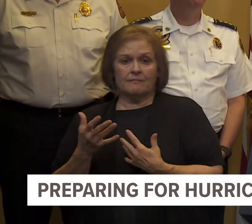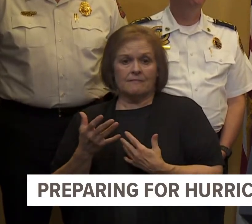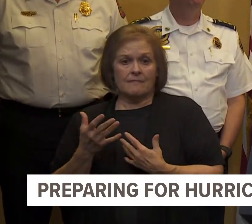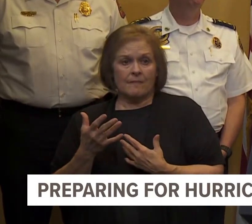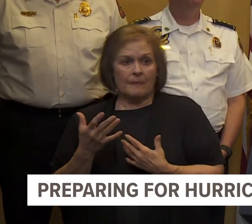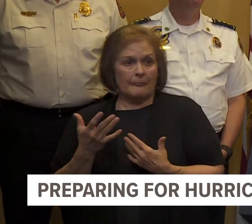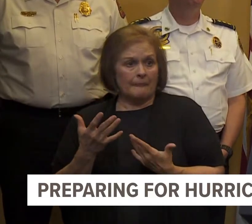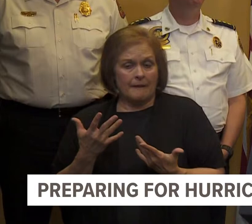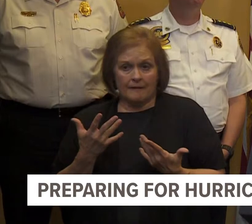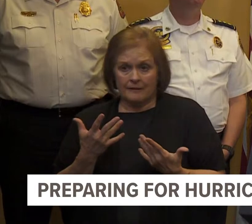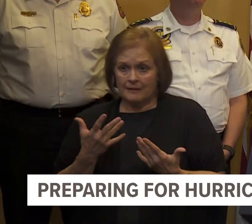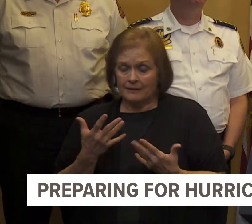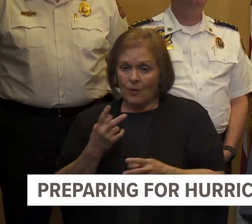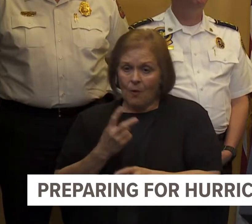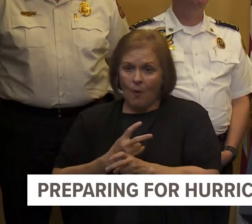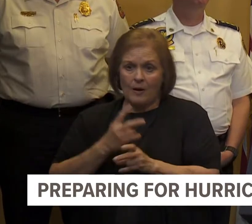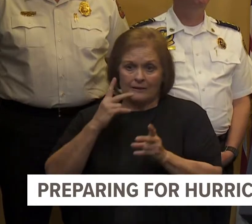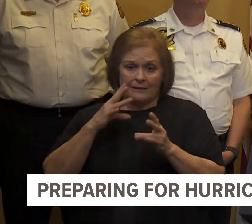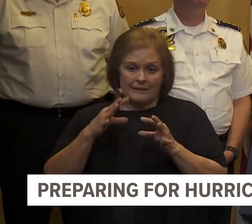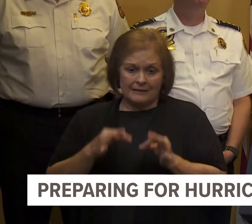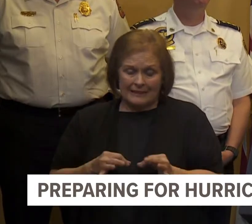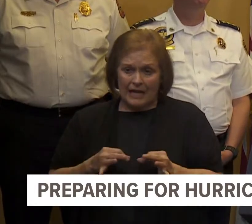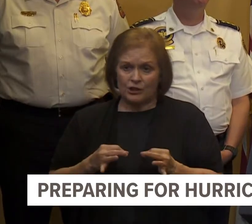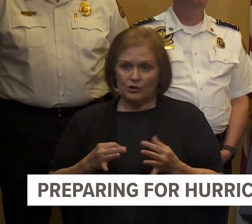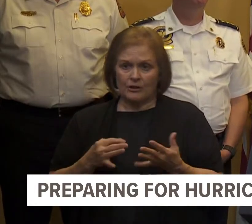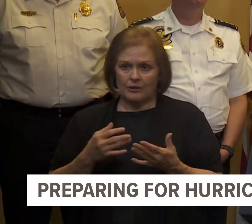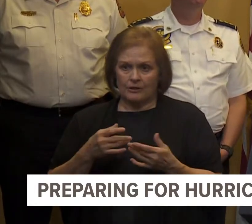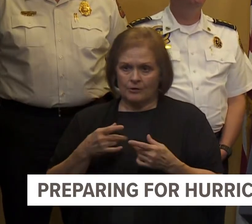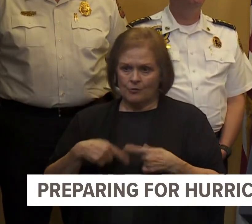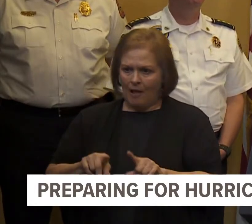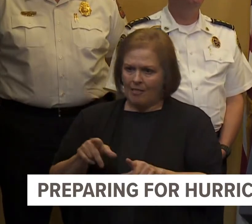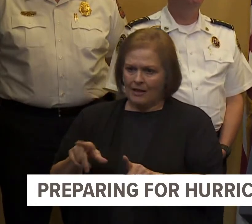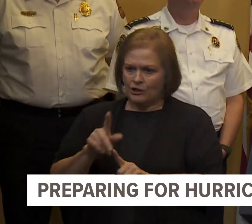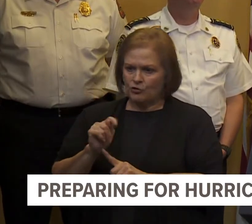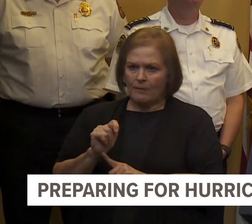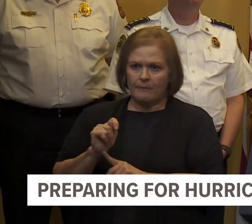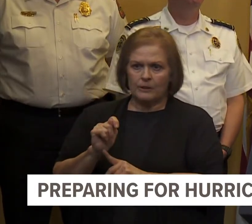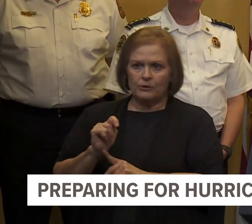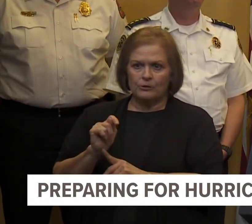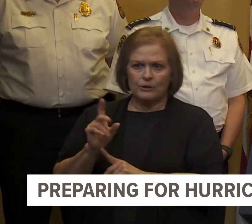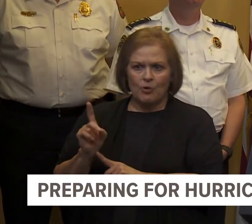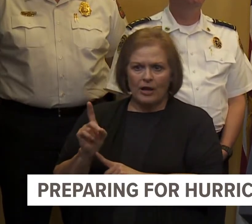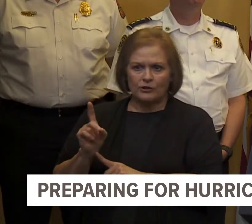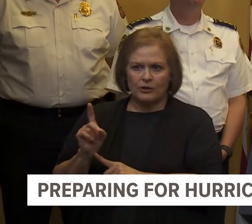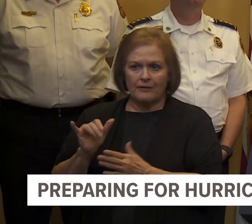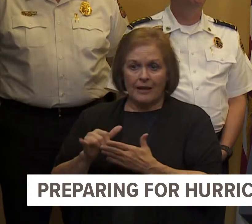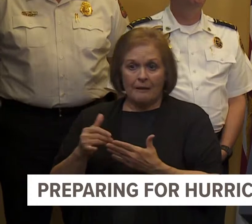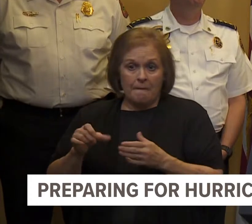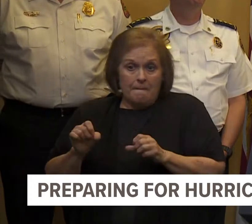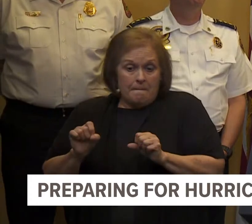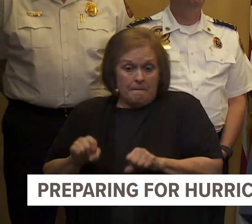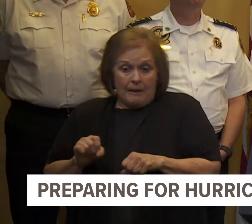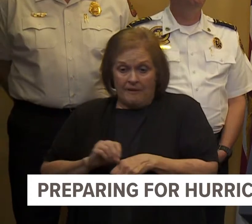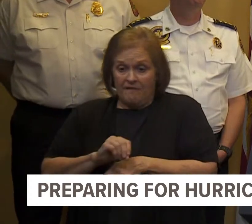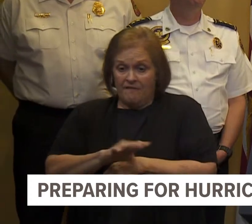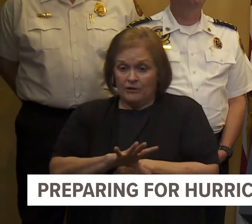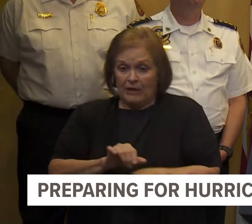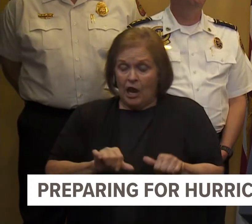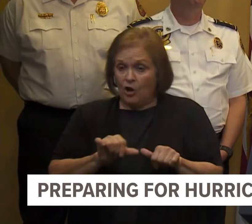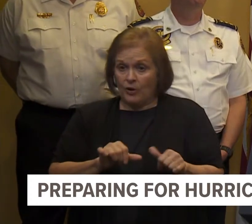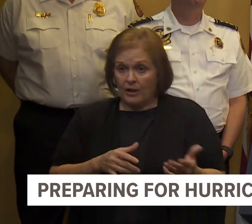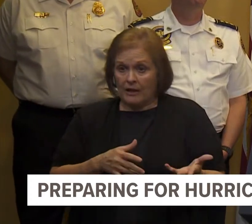It is a heck of a decision to make for something that is a tropical depression that may impact your area in 3 days. That being